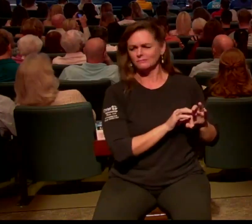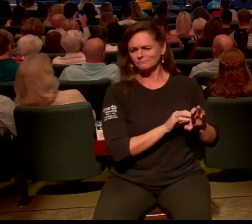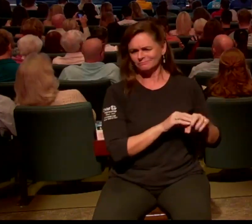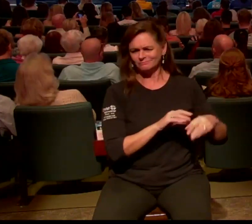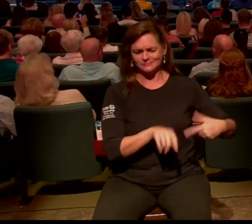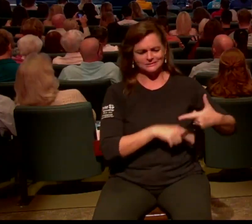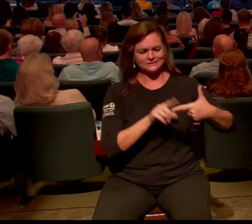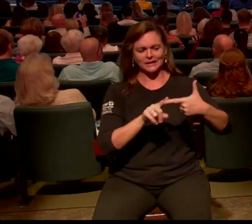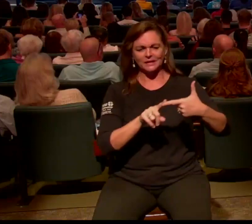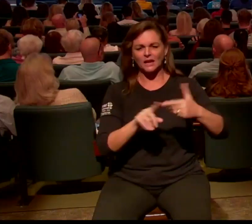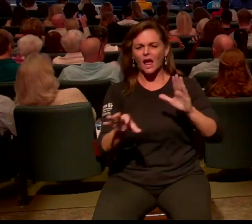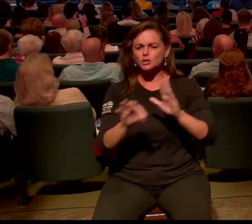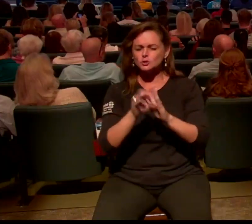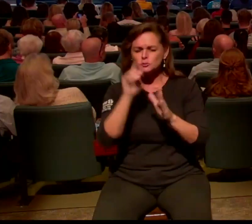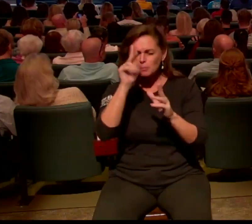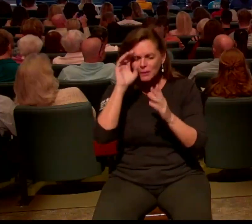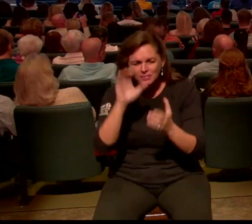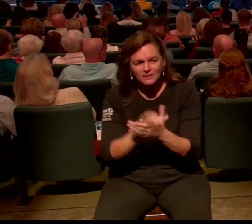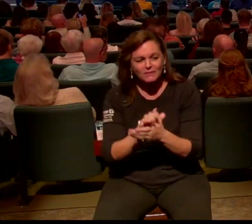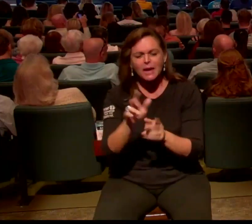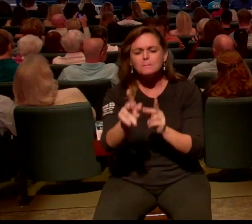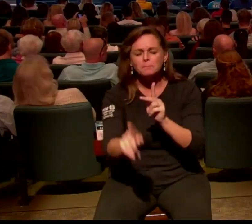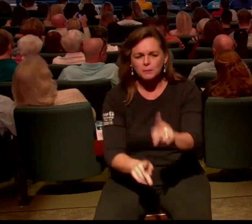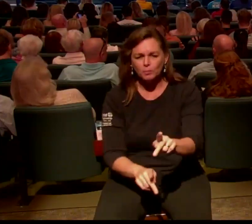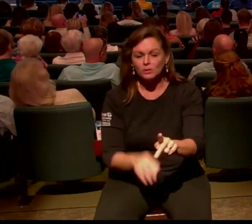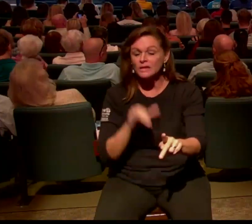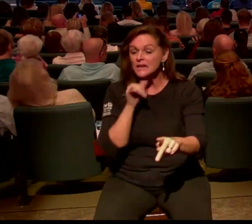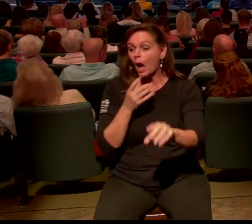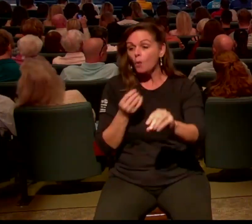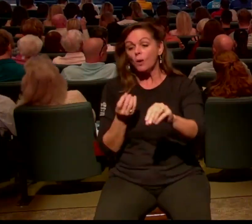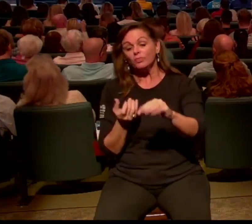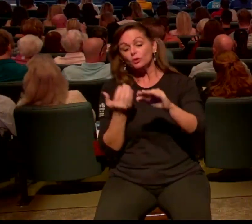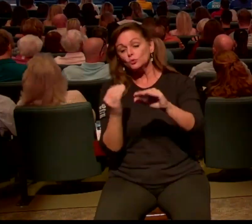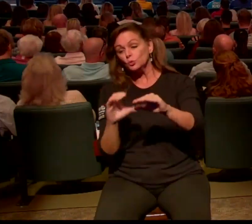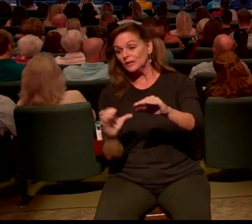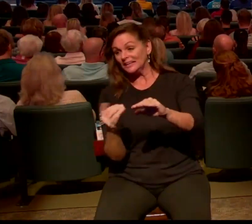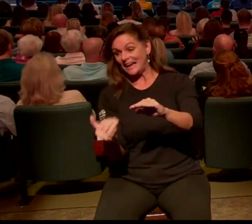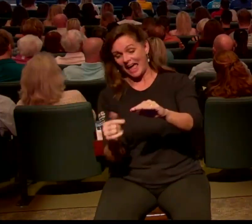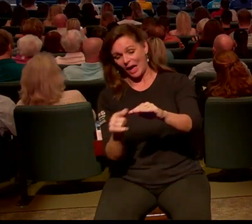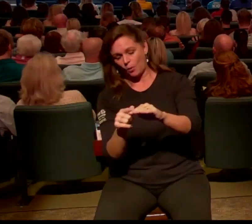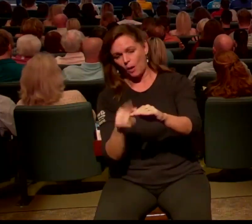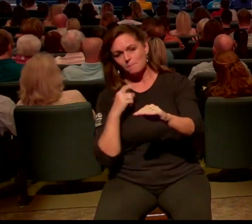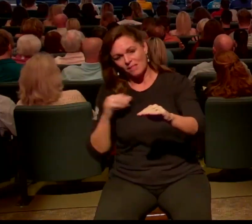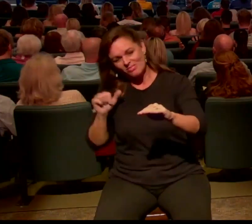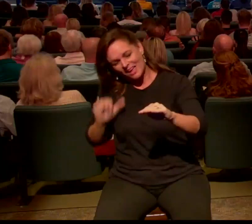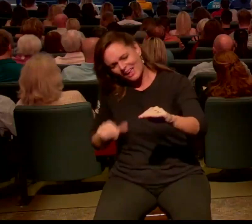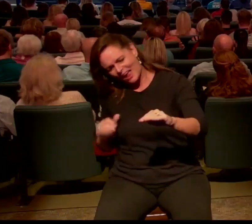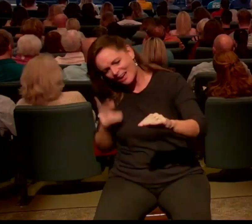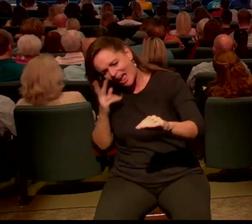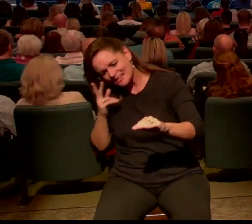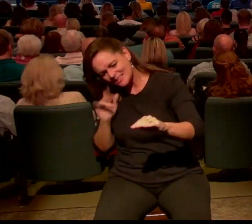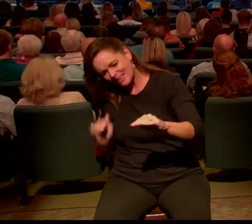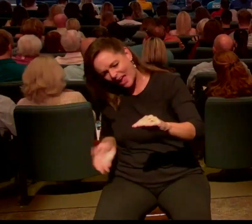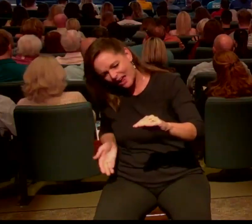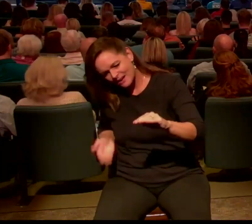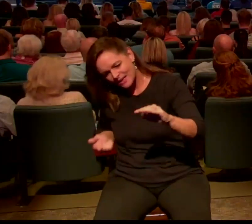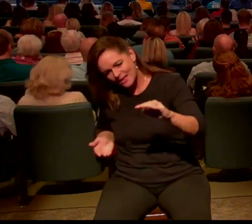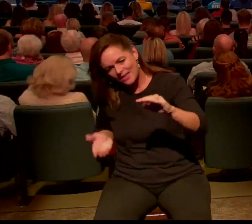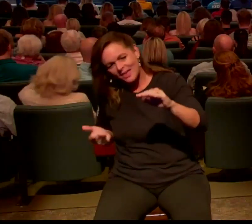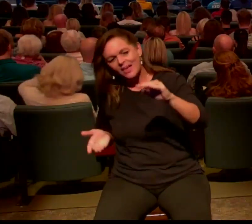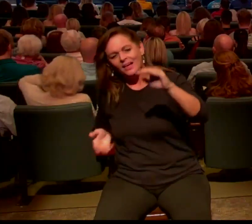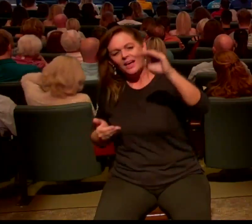and I choose to believe in people, and I choose to believe in their potential. Oh yeah, I